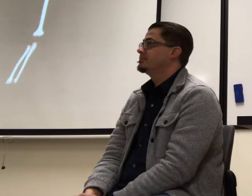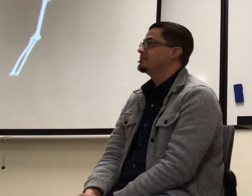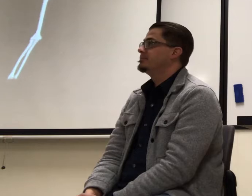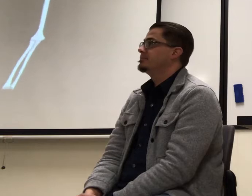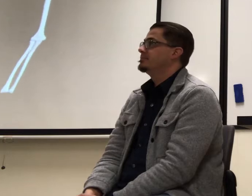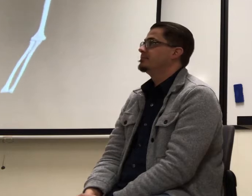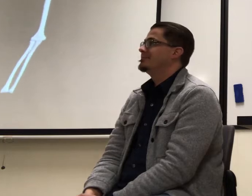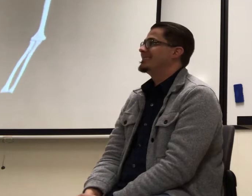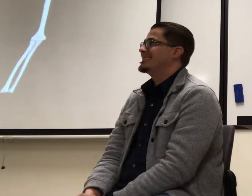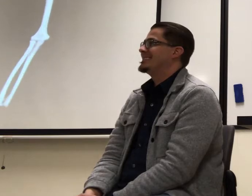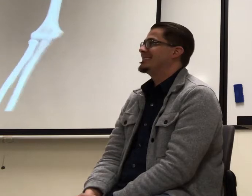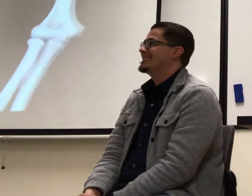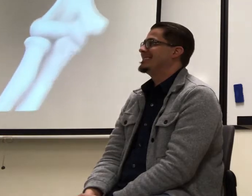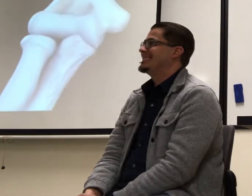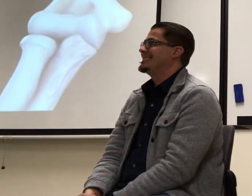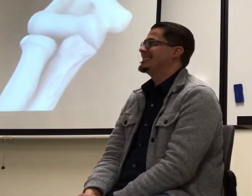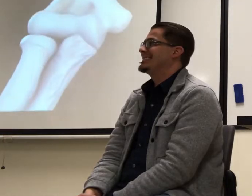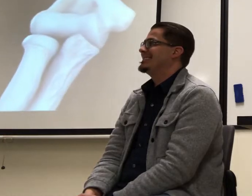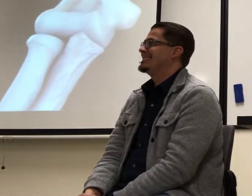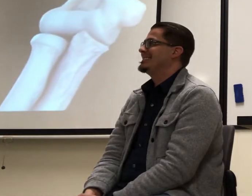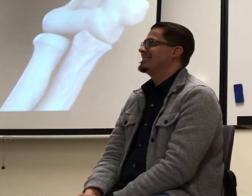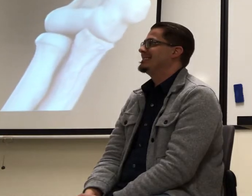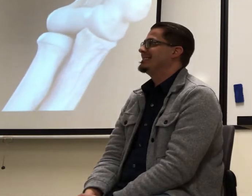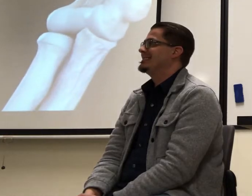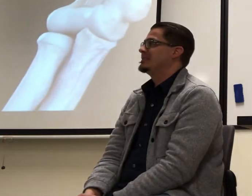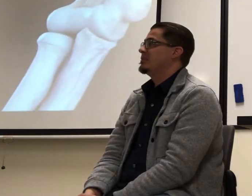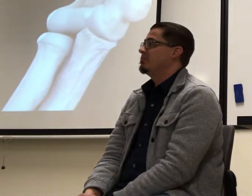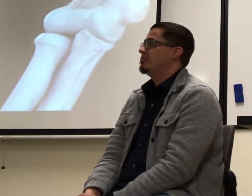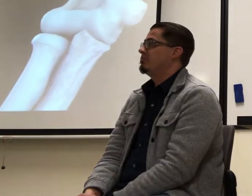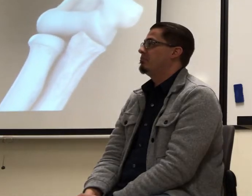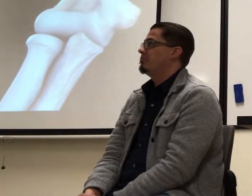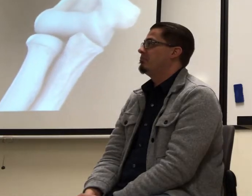Put them back together. Let me zoom in there.